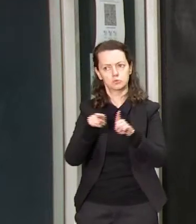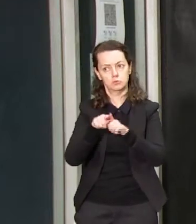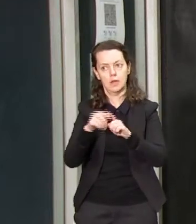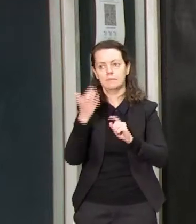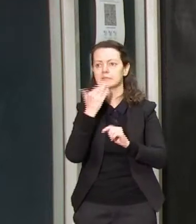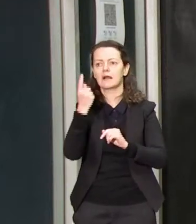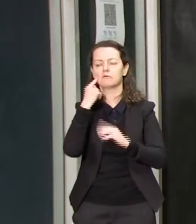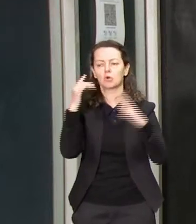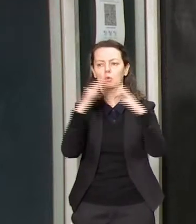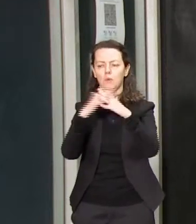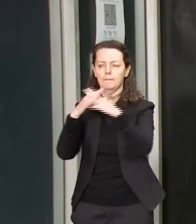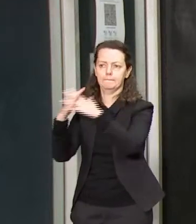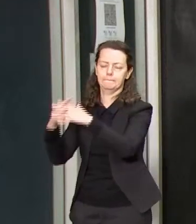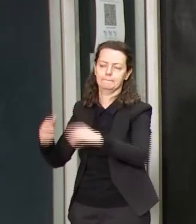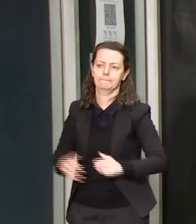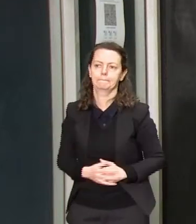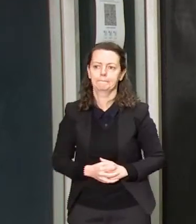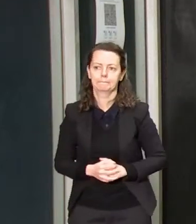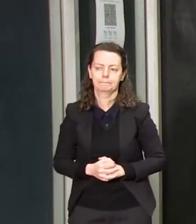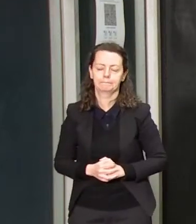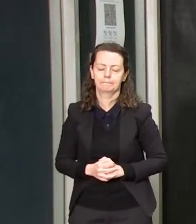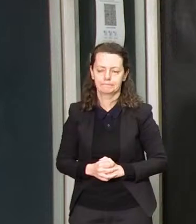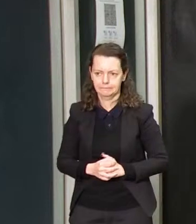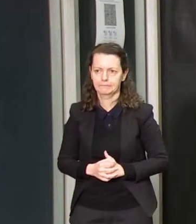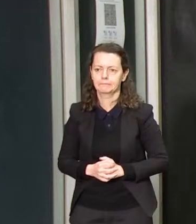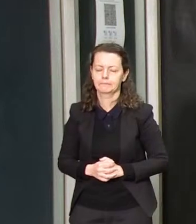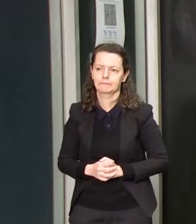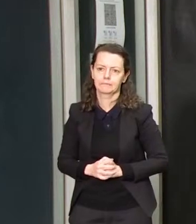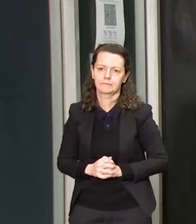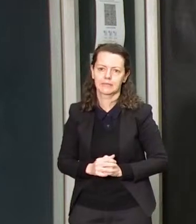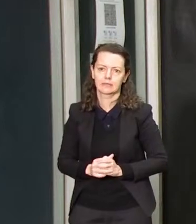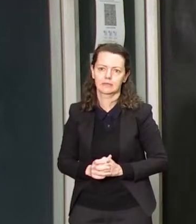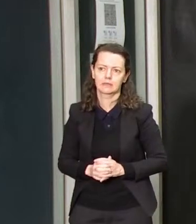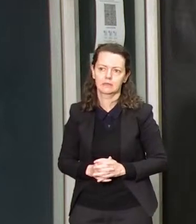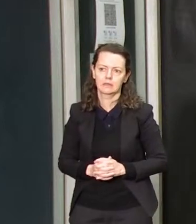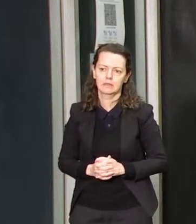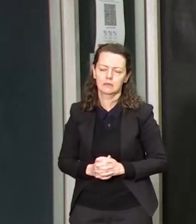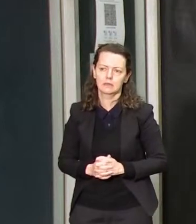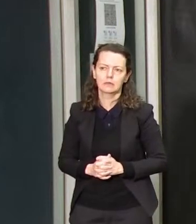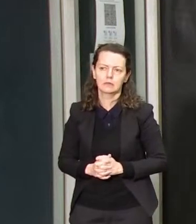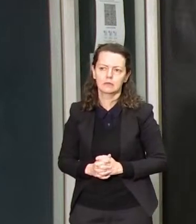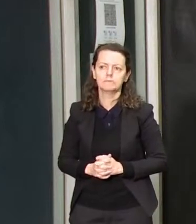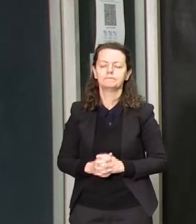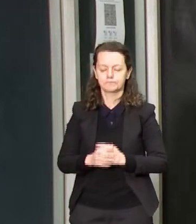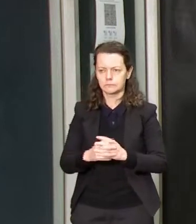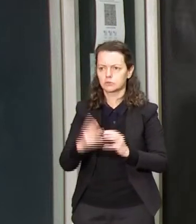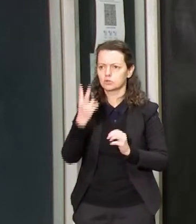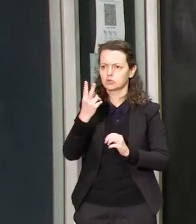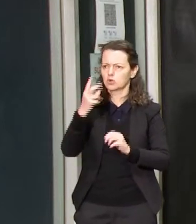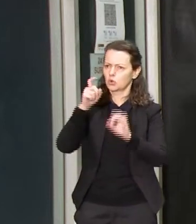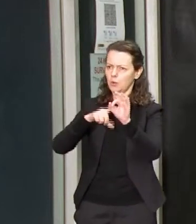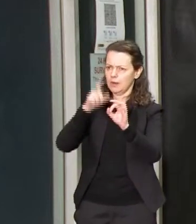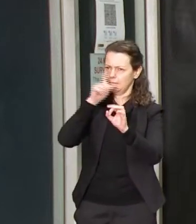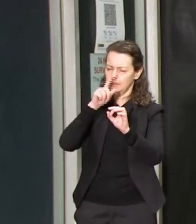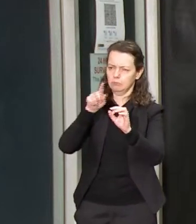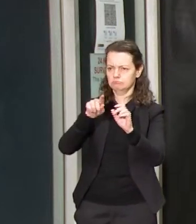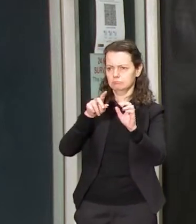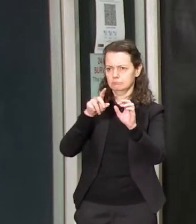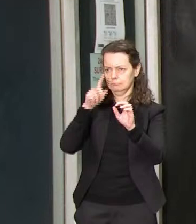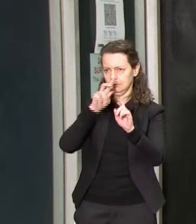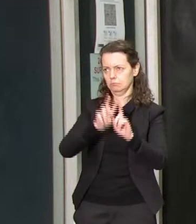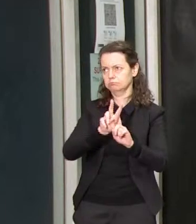where. We're also obviously looking into the source of exposure for the 2 Queensland cases.